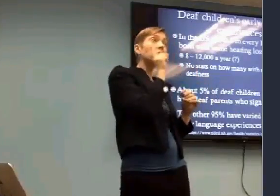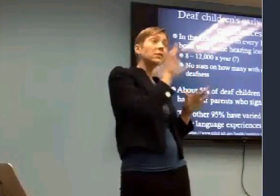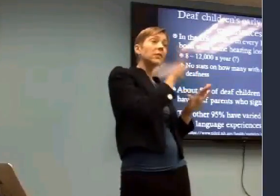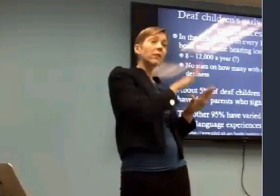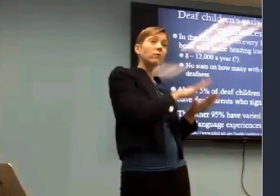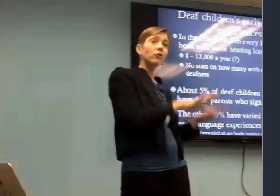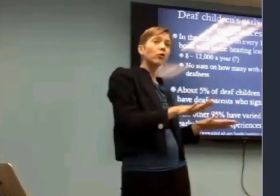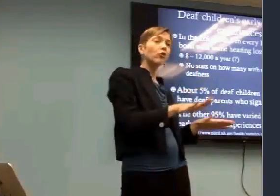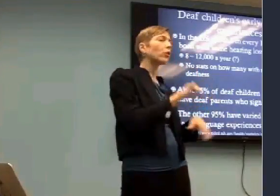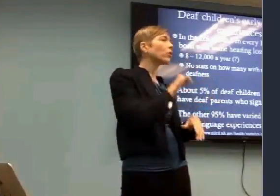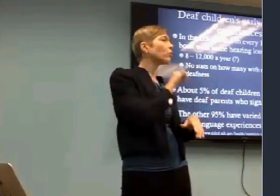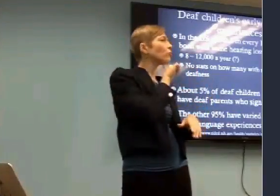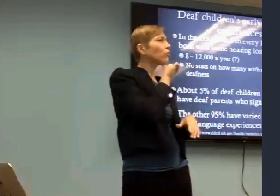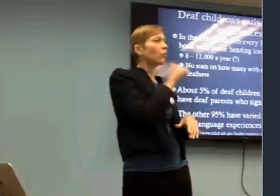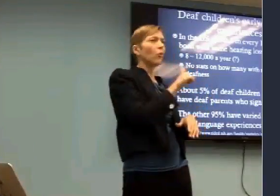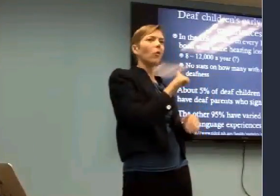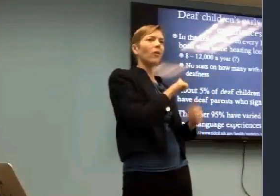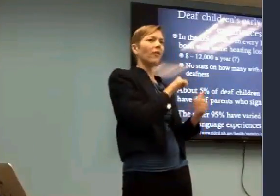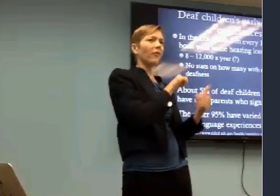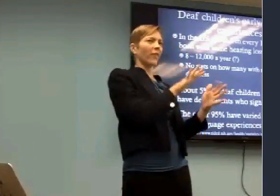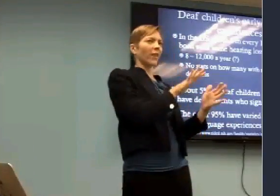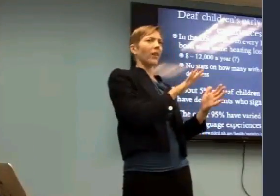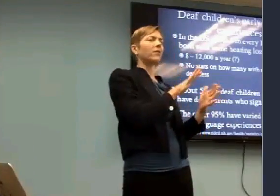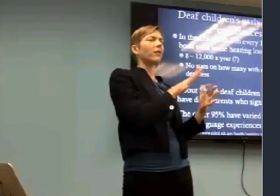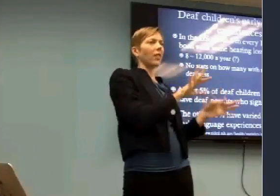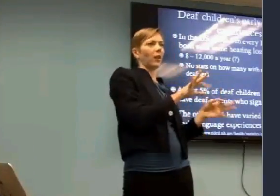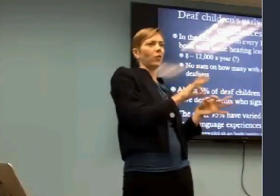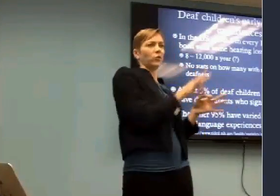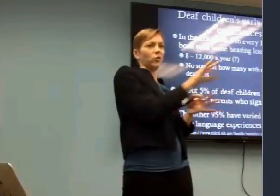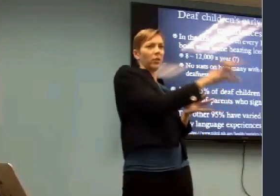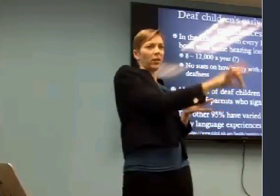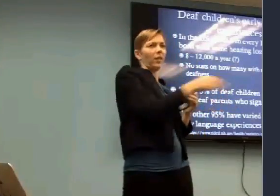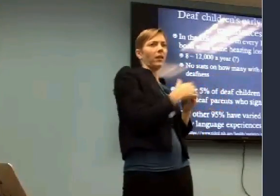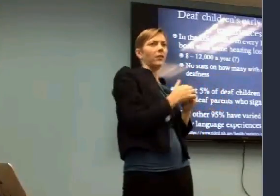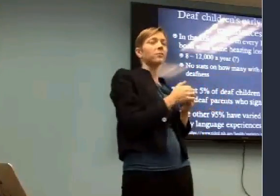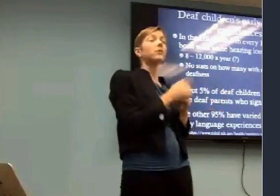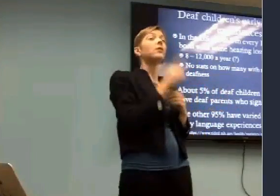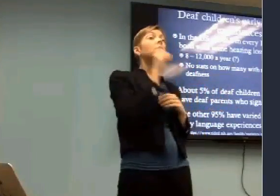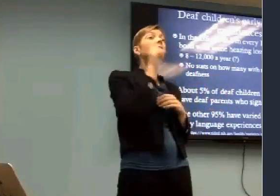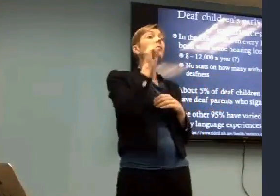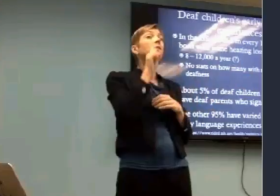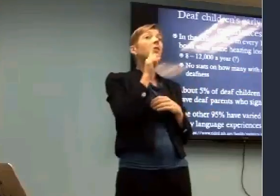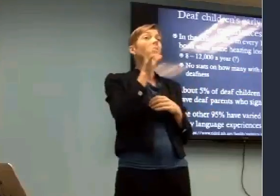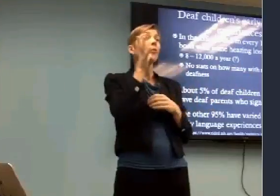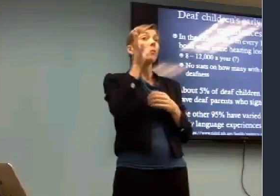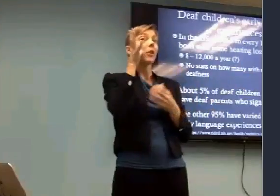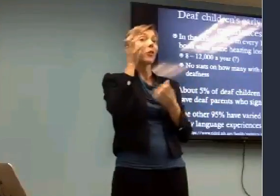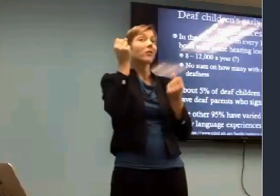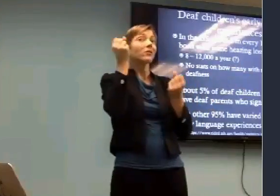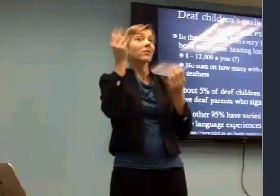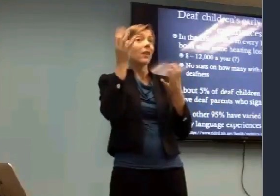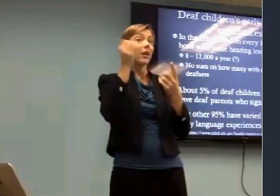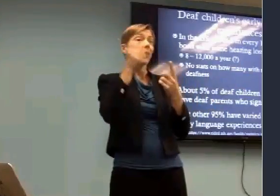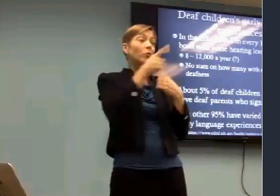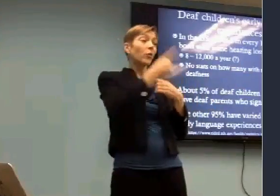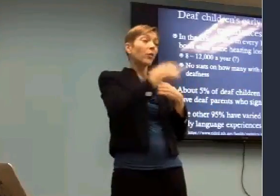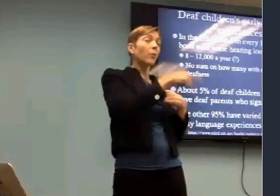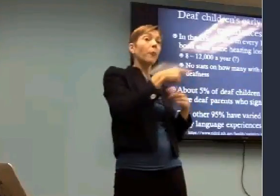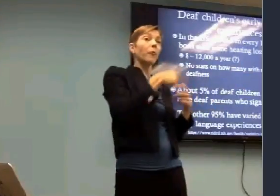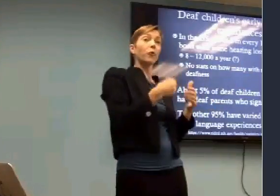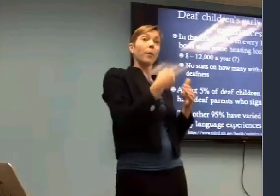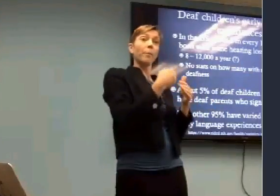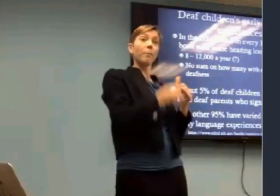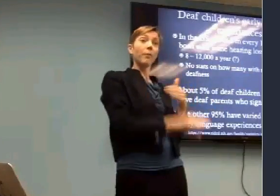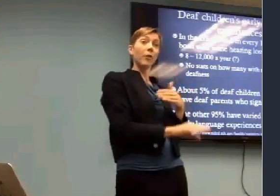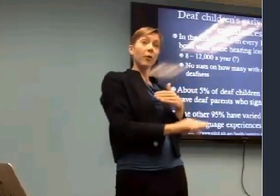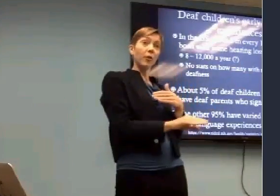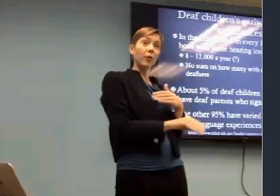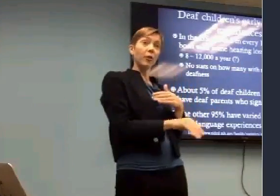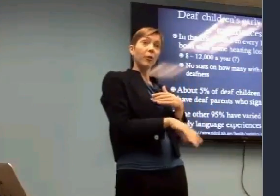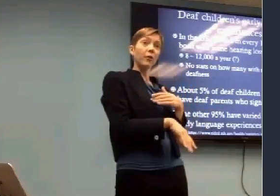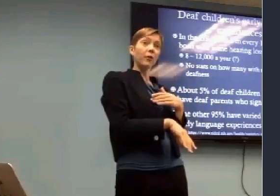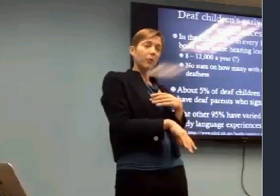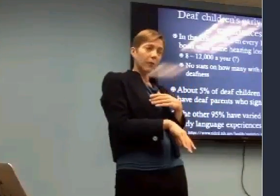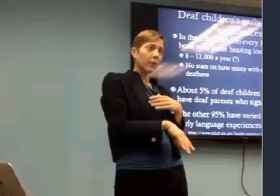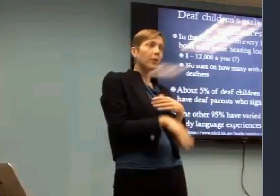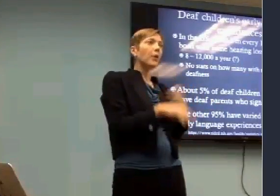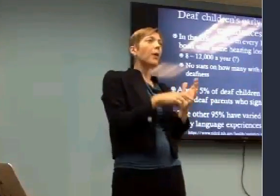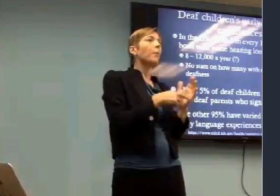are born to deaf parents, meaning that these children do not face language delays because their deaf parents are signing